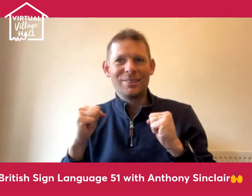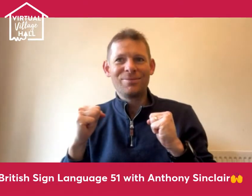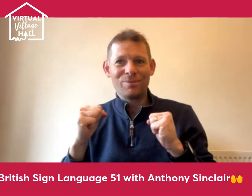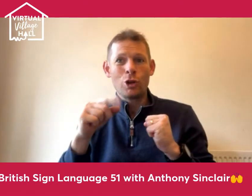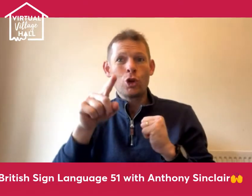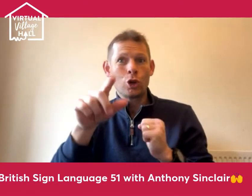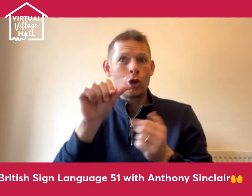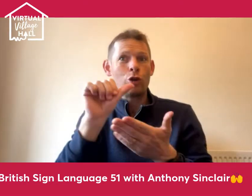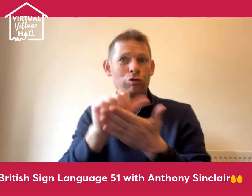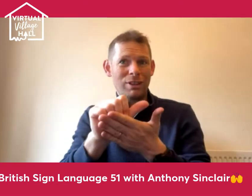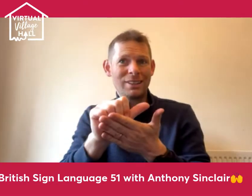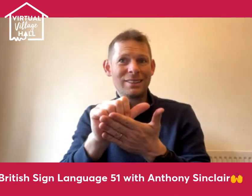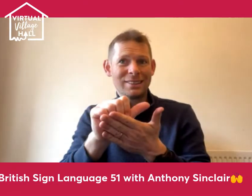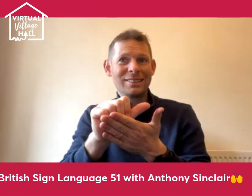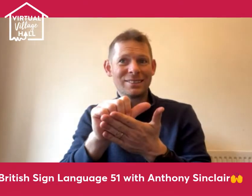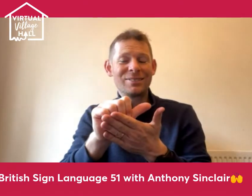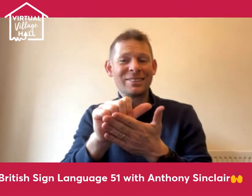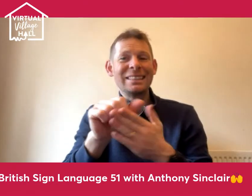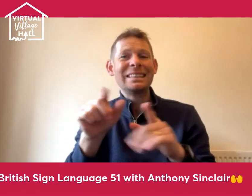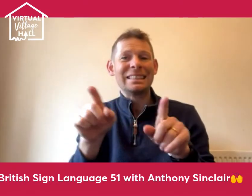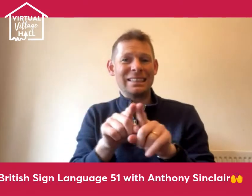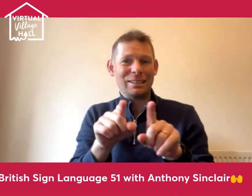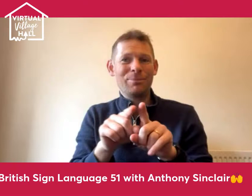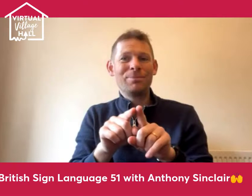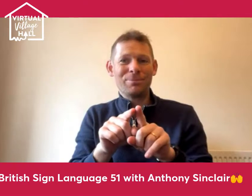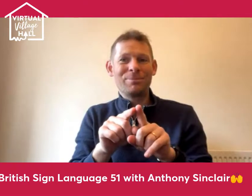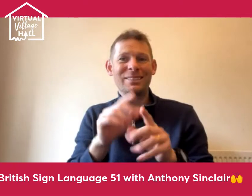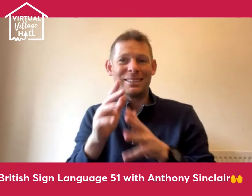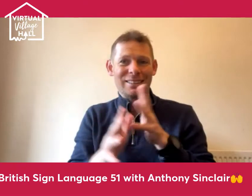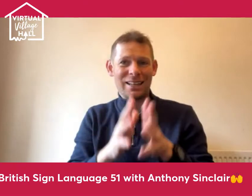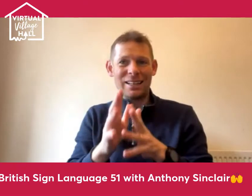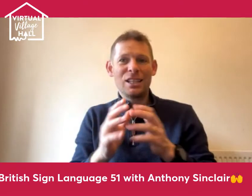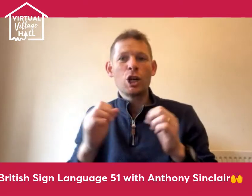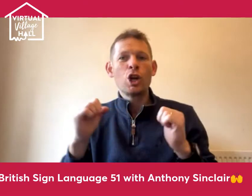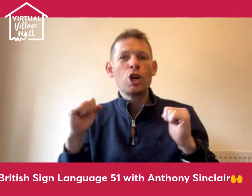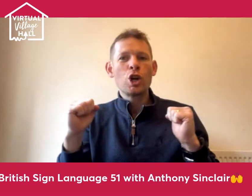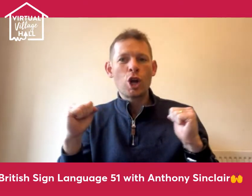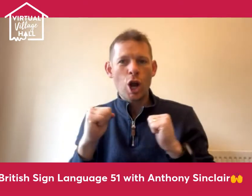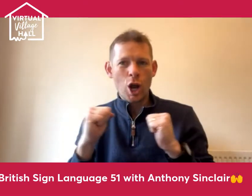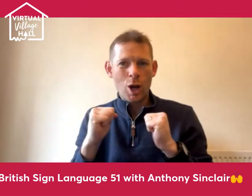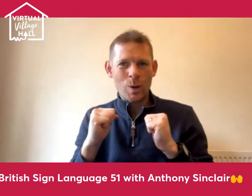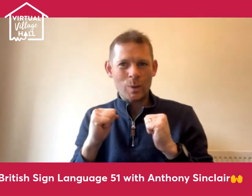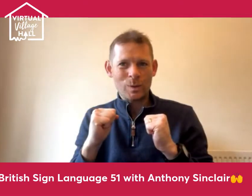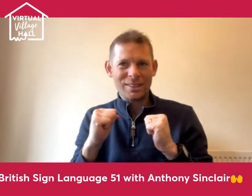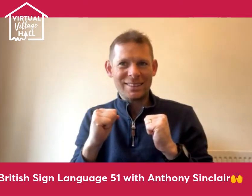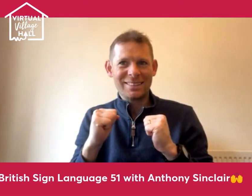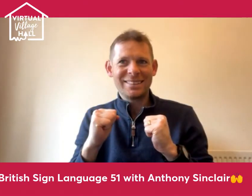And winter, yes, you are right. Winter is the same as cold. That's signed the same way.